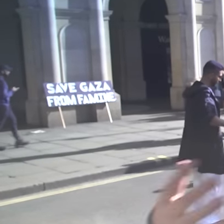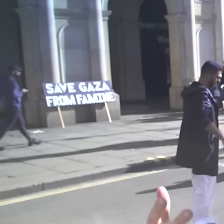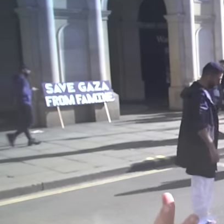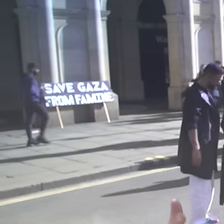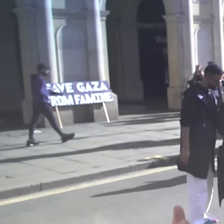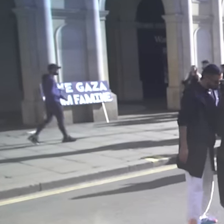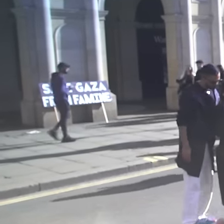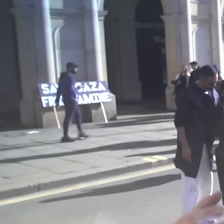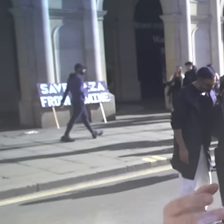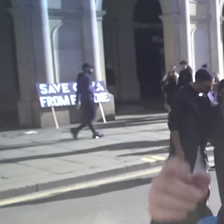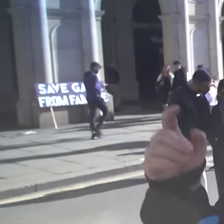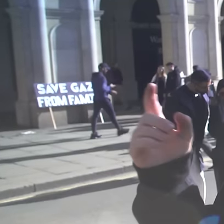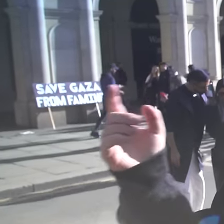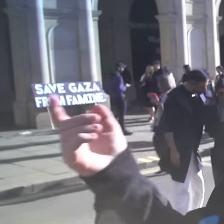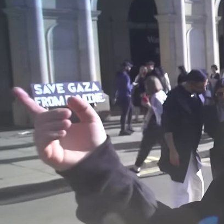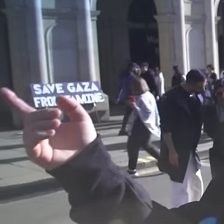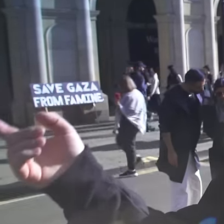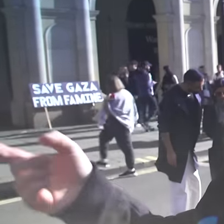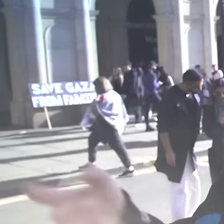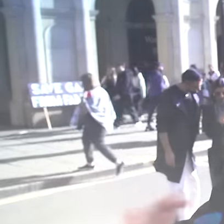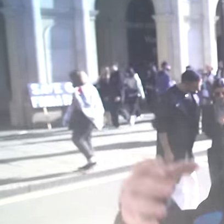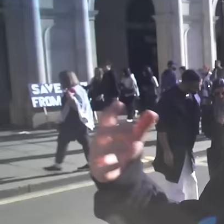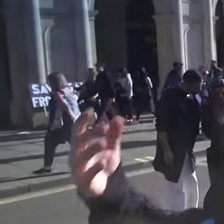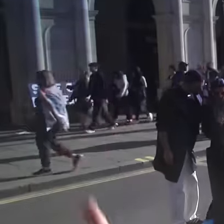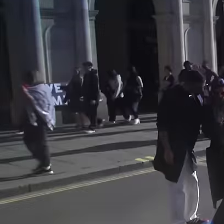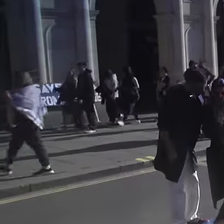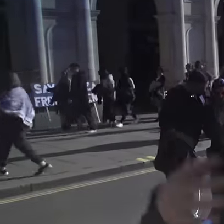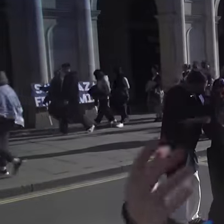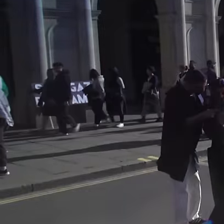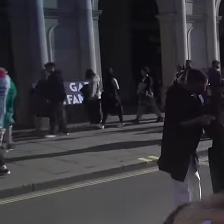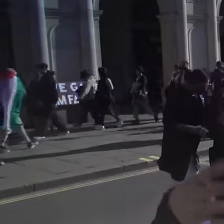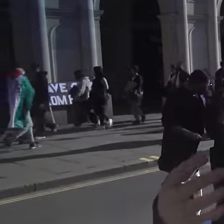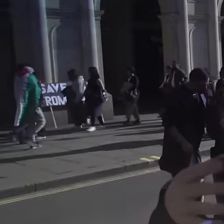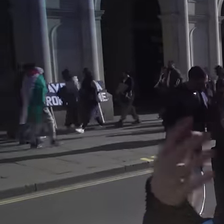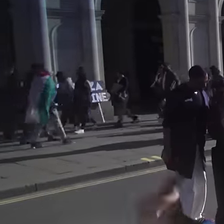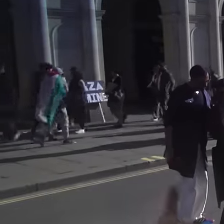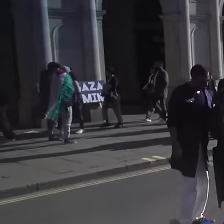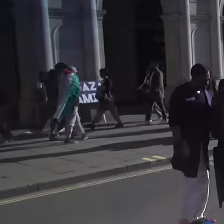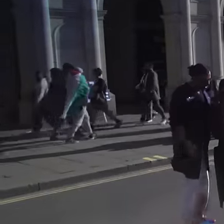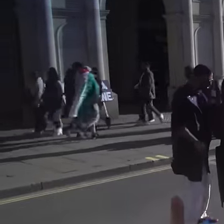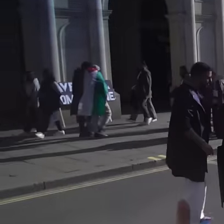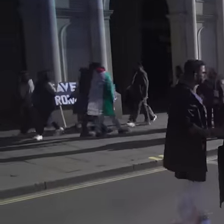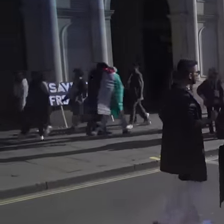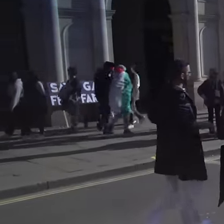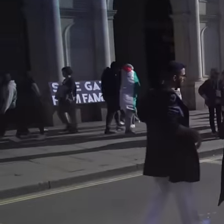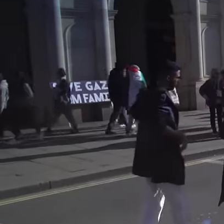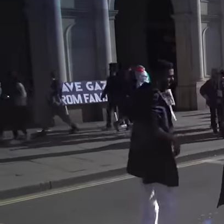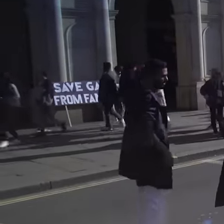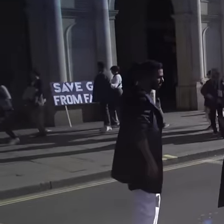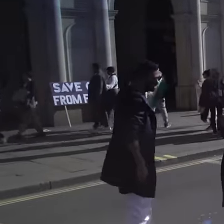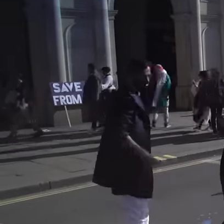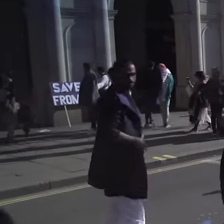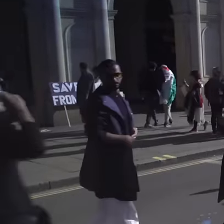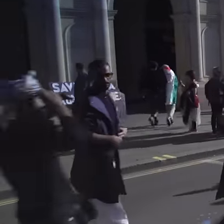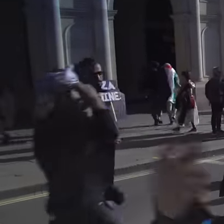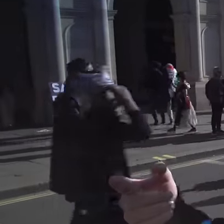role, my team's role, has been to make sure everyone knows about how much the marches cost to run, which is